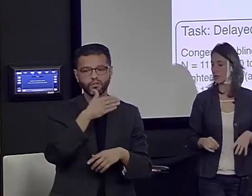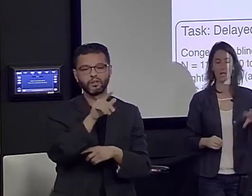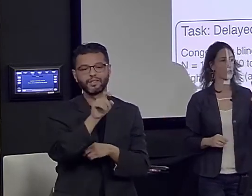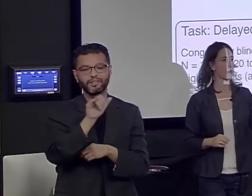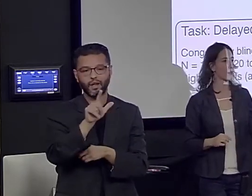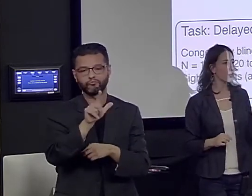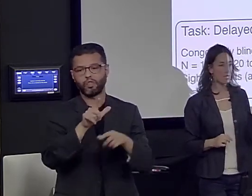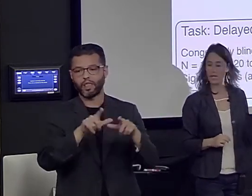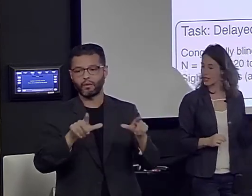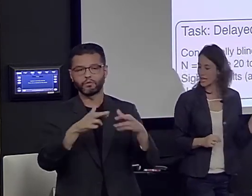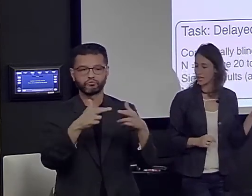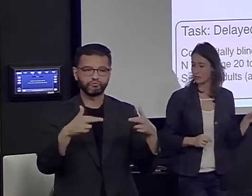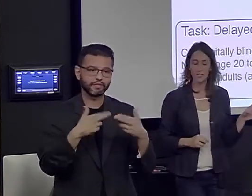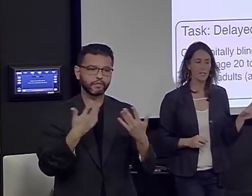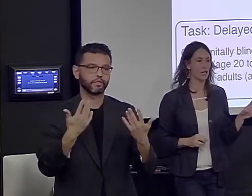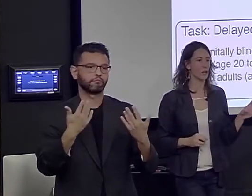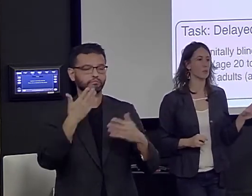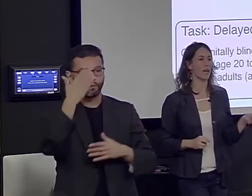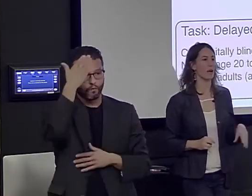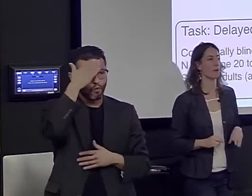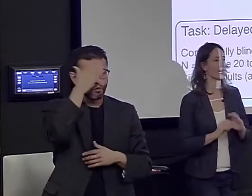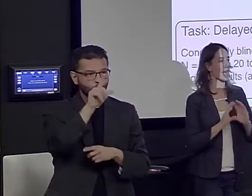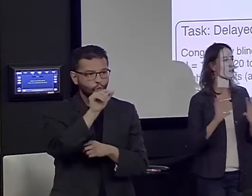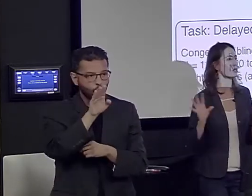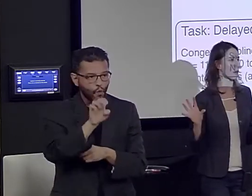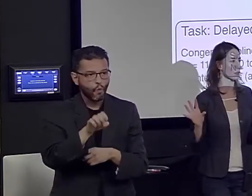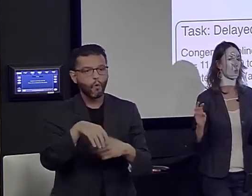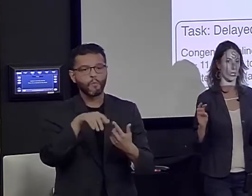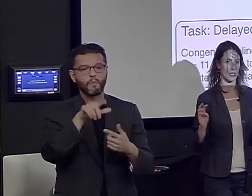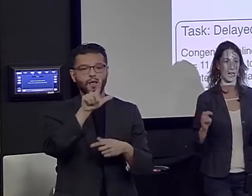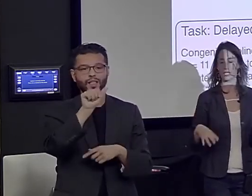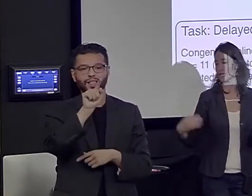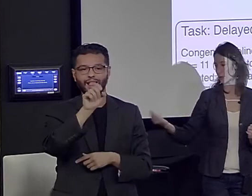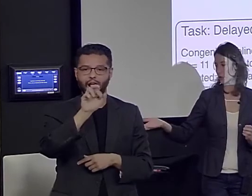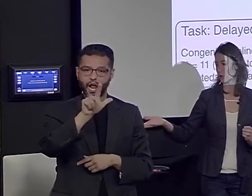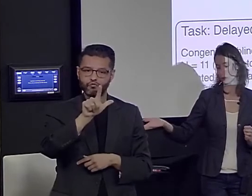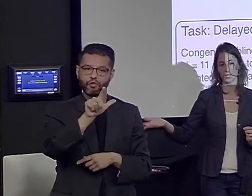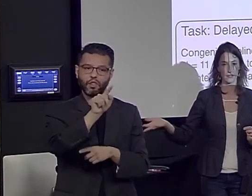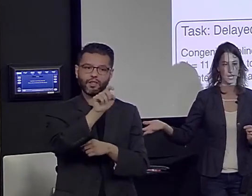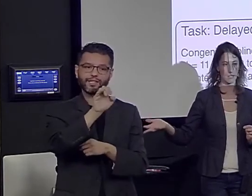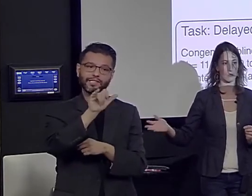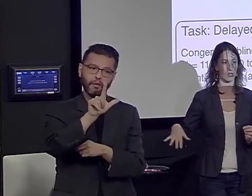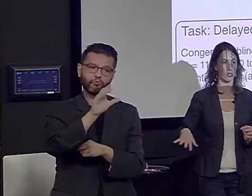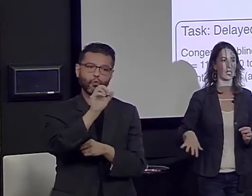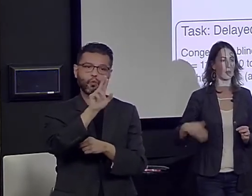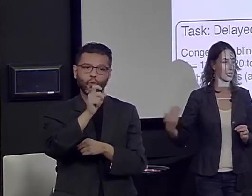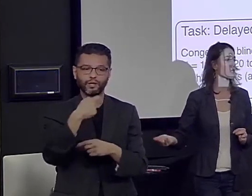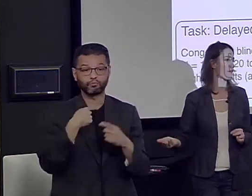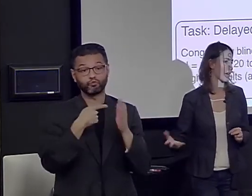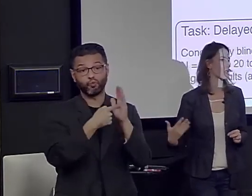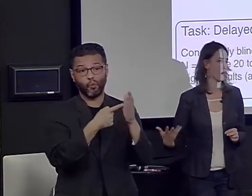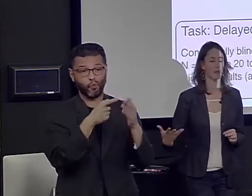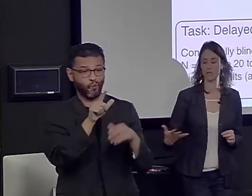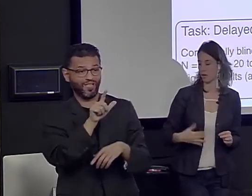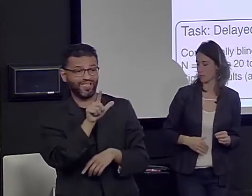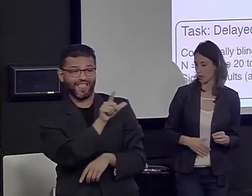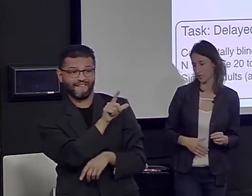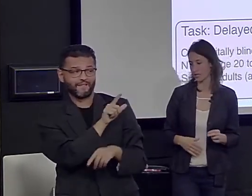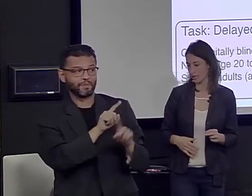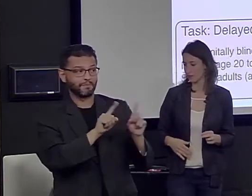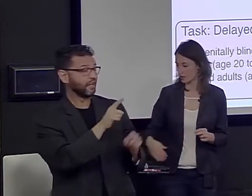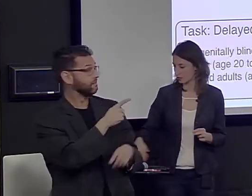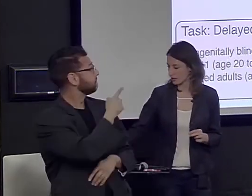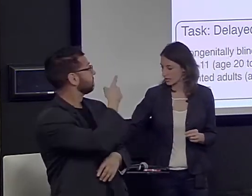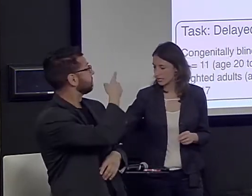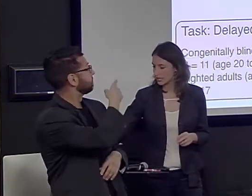So you get Broca's area in the frontal lobe and lateral temporal cortex, and I'm showing you the left hemisphere, but these effects are